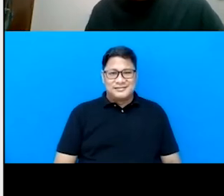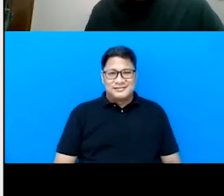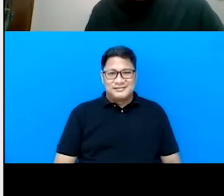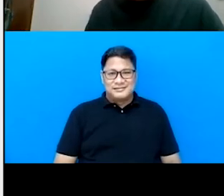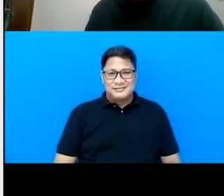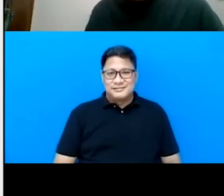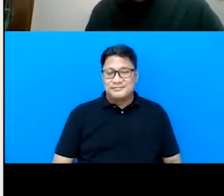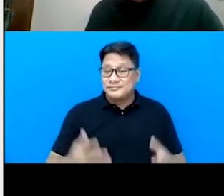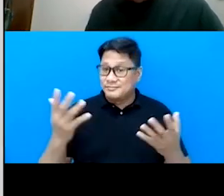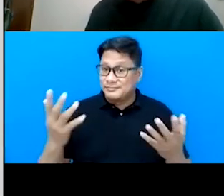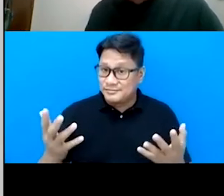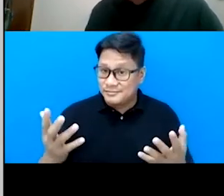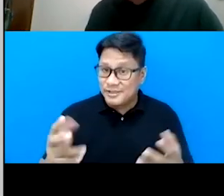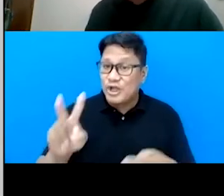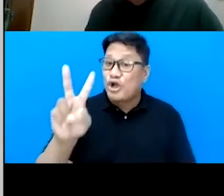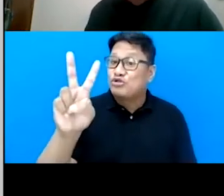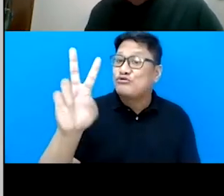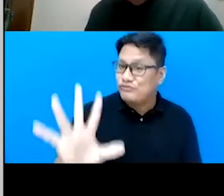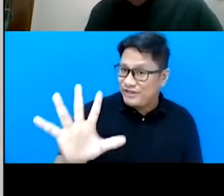So 2/5.